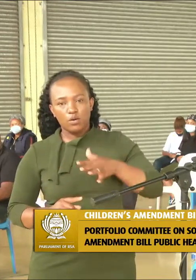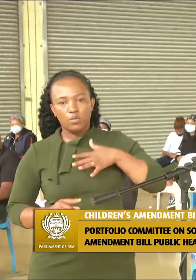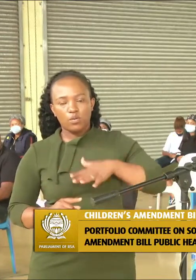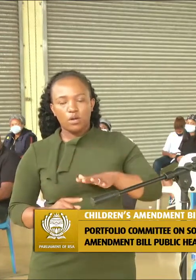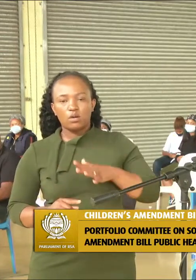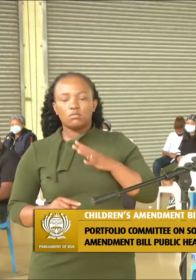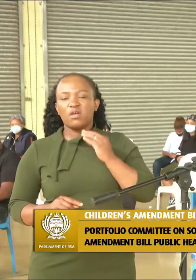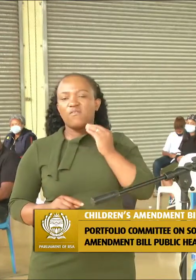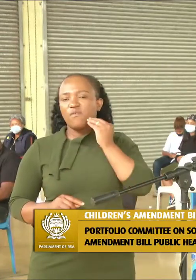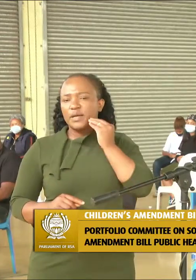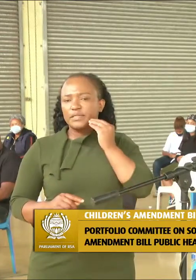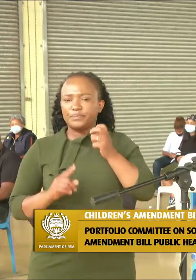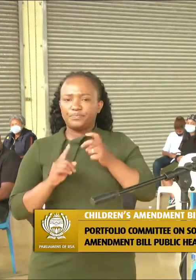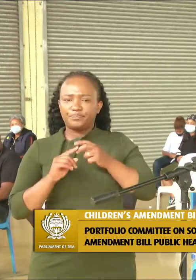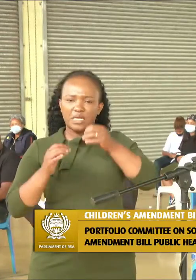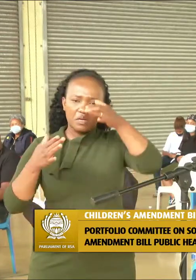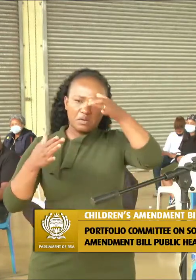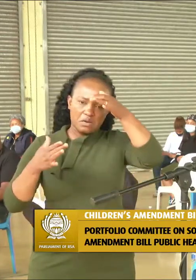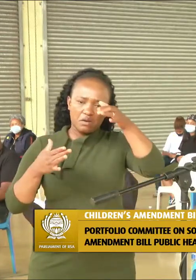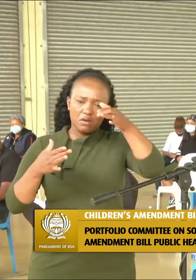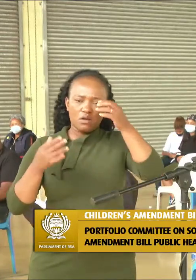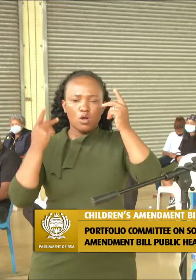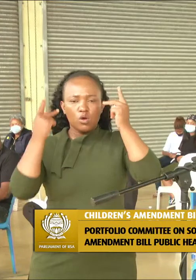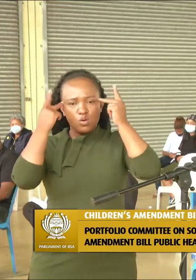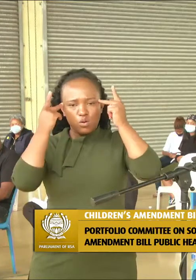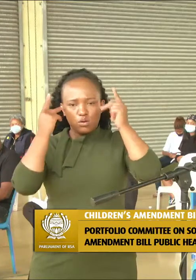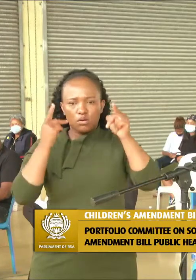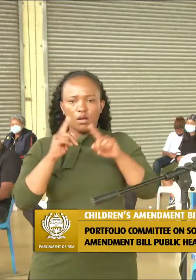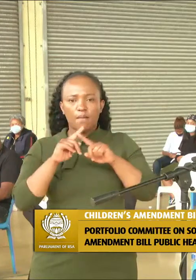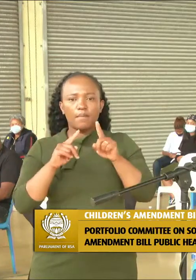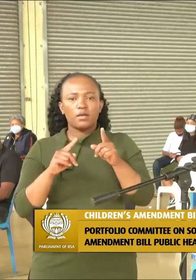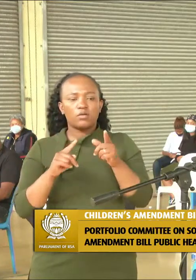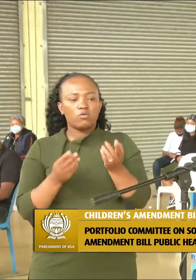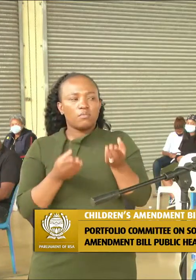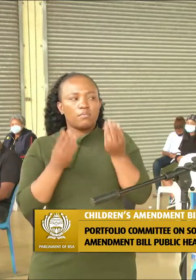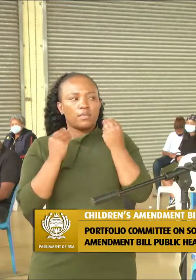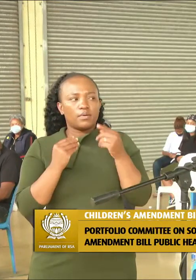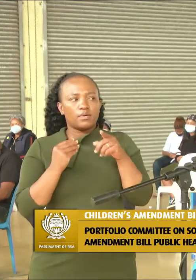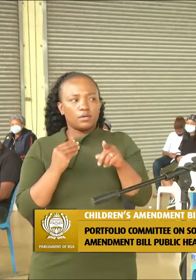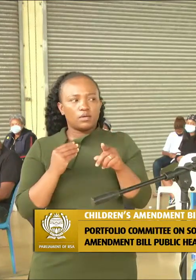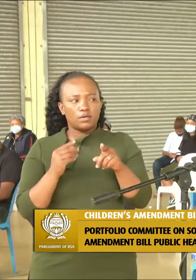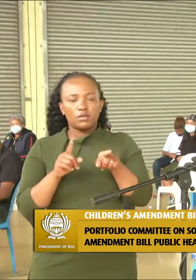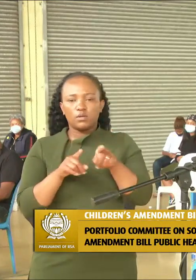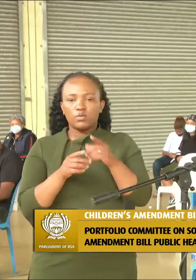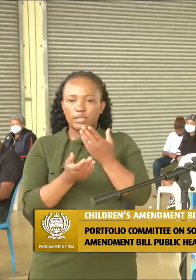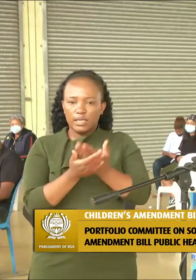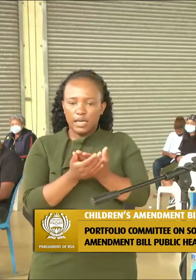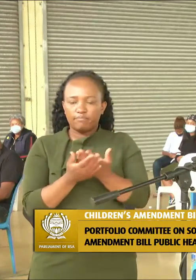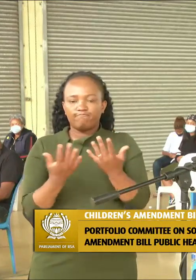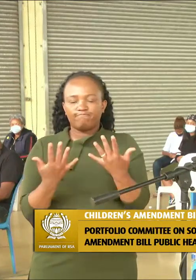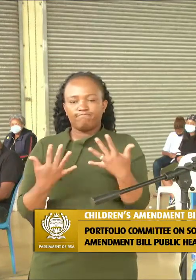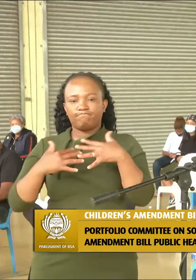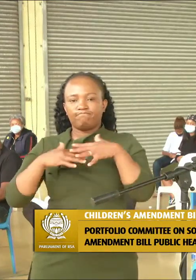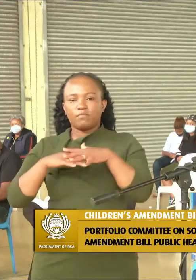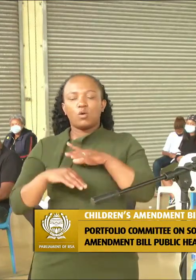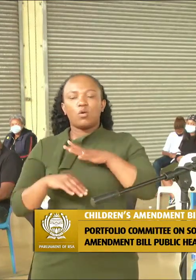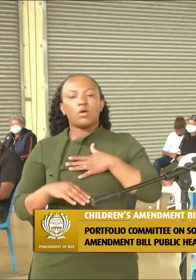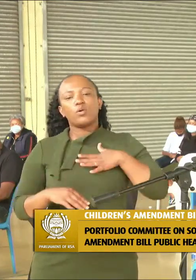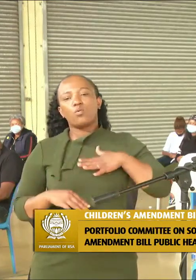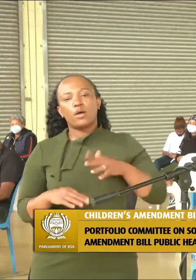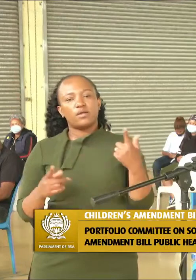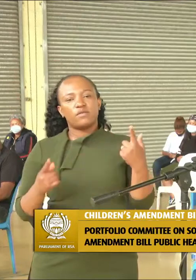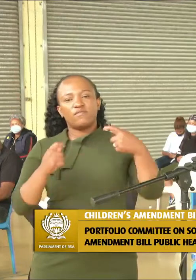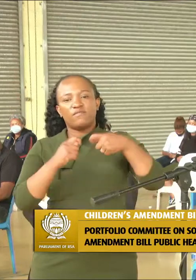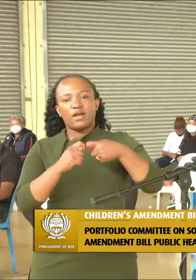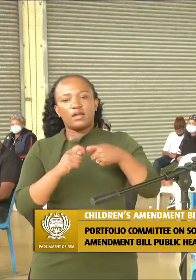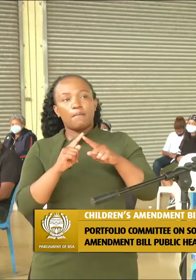ulwazi thina ngokwethu bese mangabe sifanele sithole imali ezokwazi ukusisiza si-execute lento sivinje uyena